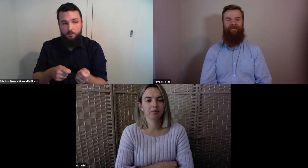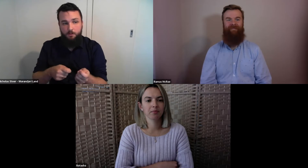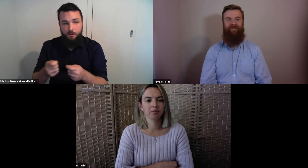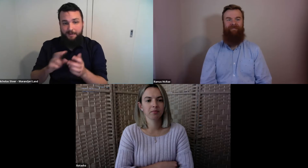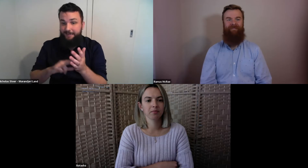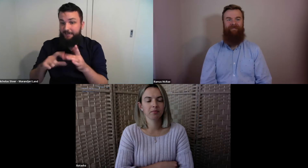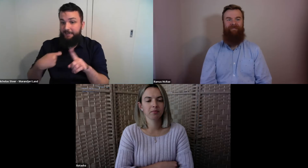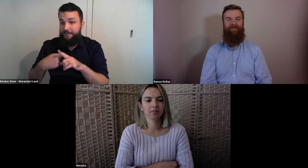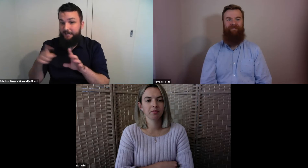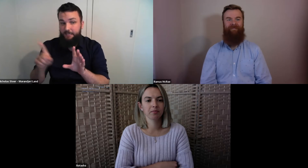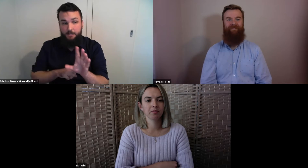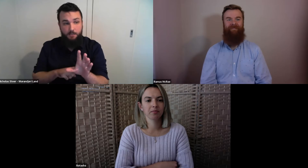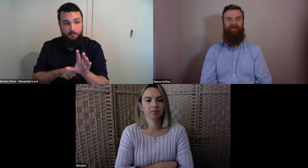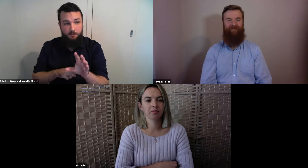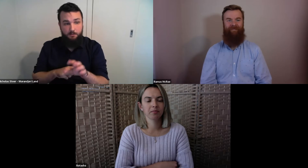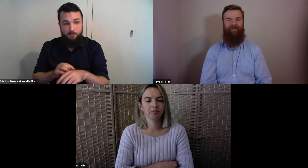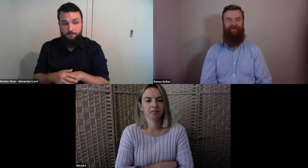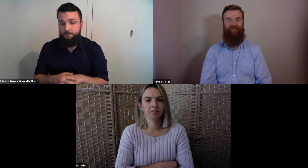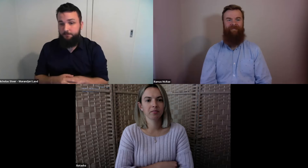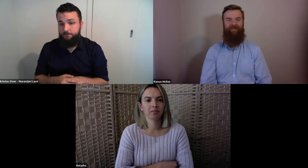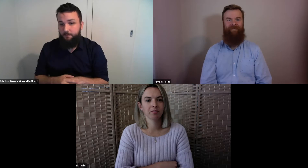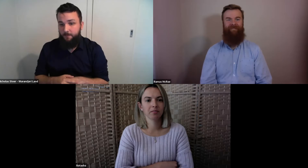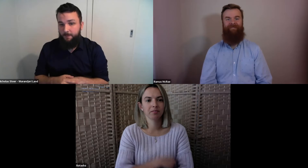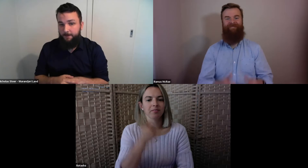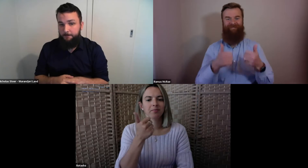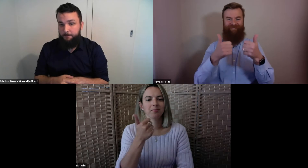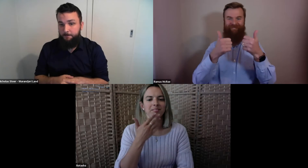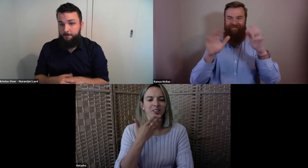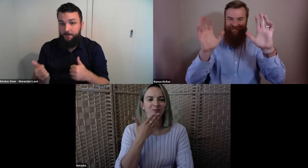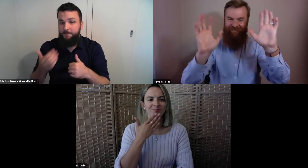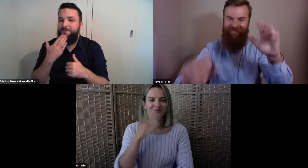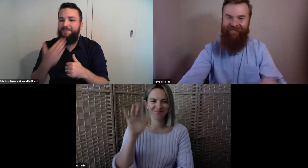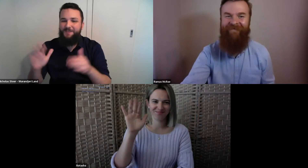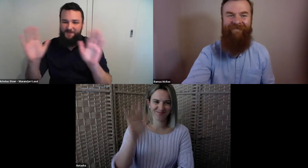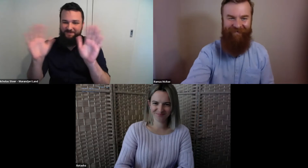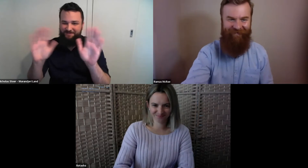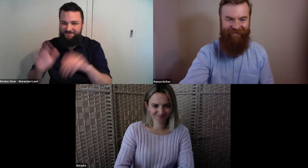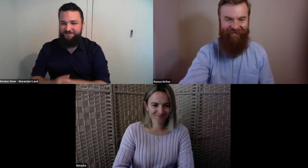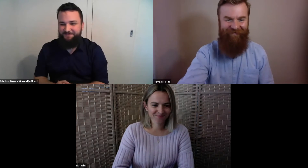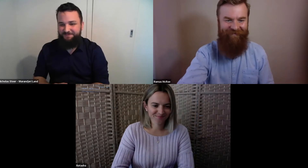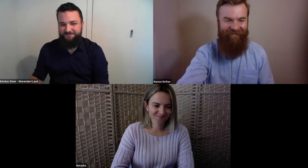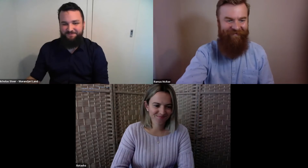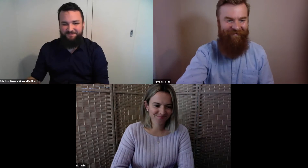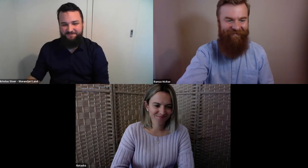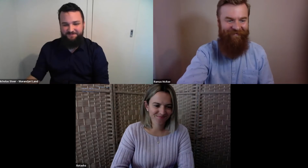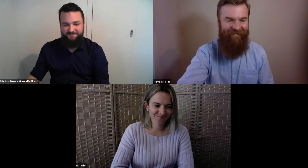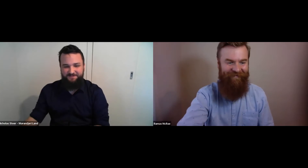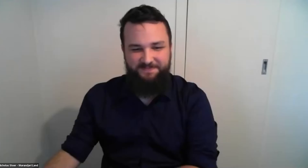So next up on our agenda, we will be passing it back to Nicky. So thank you both. Thanks